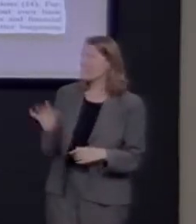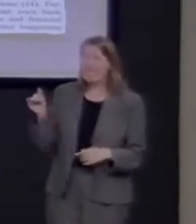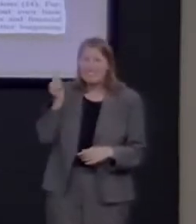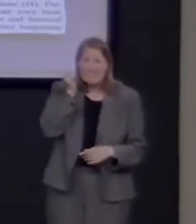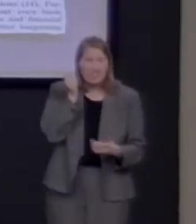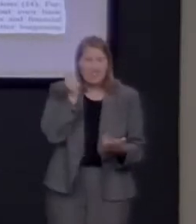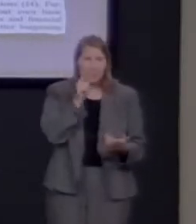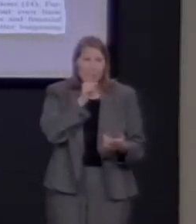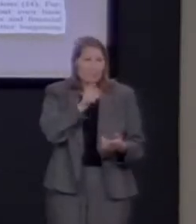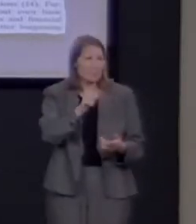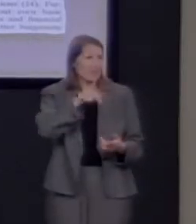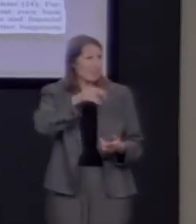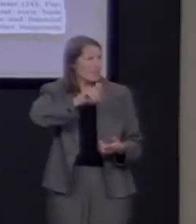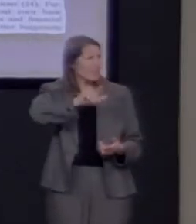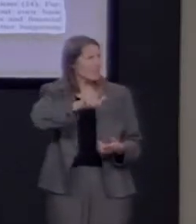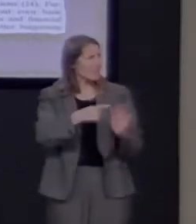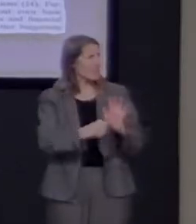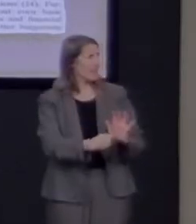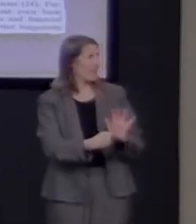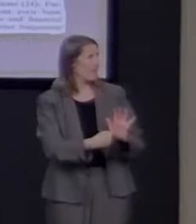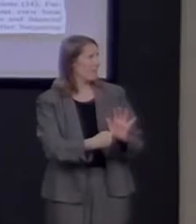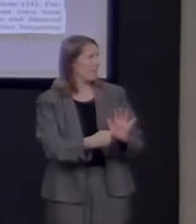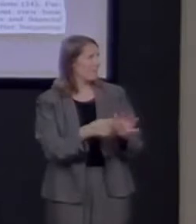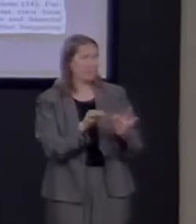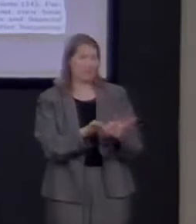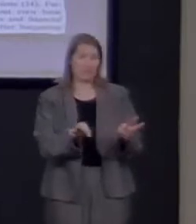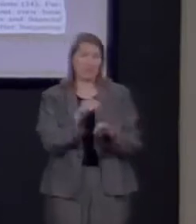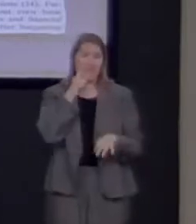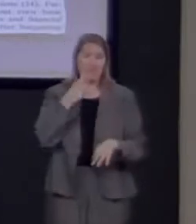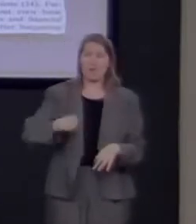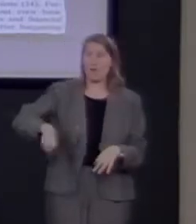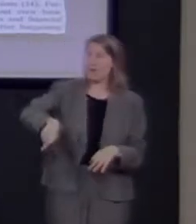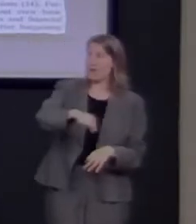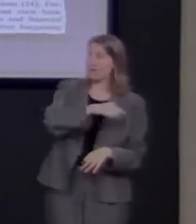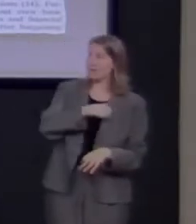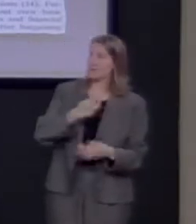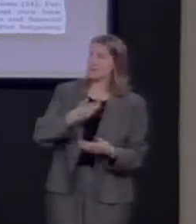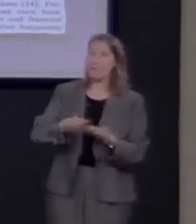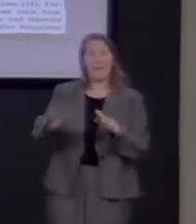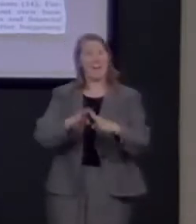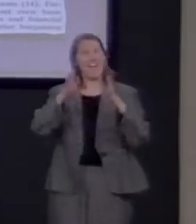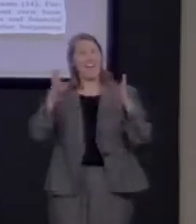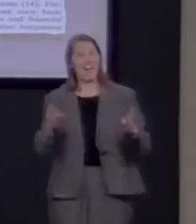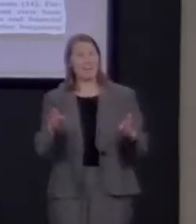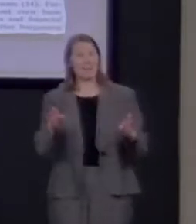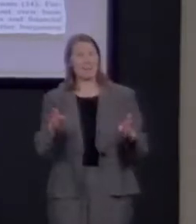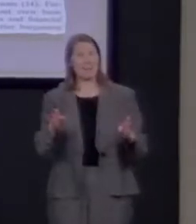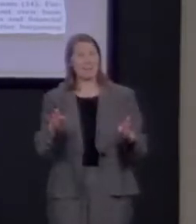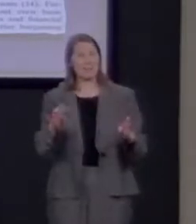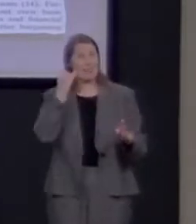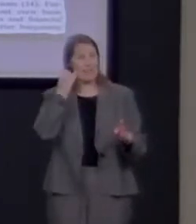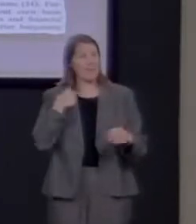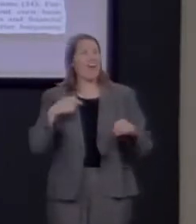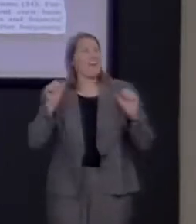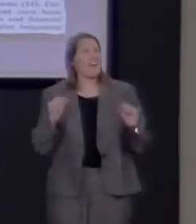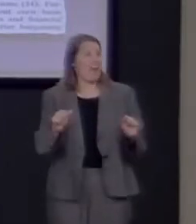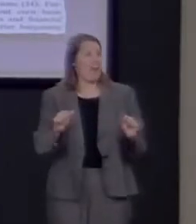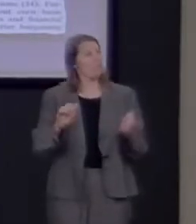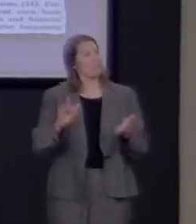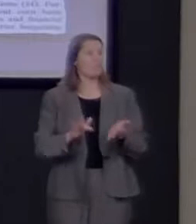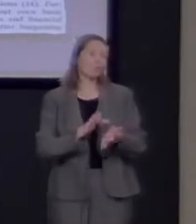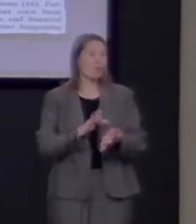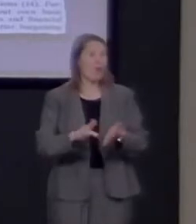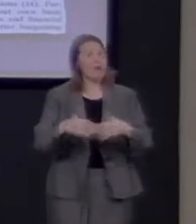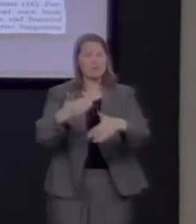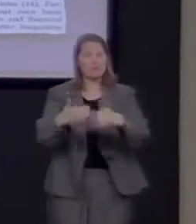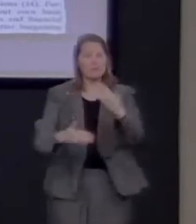example, and that's critical to our existences, owning a house, is predicted by individual differences